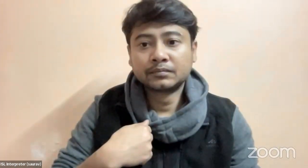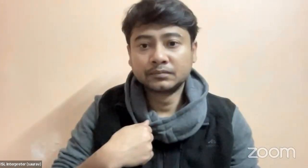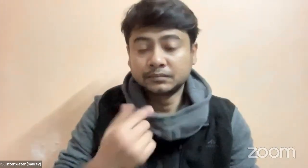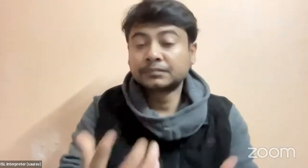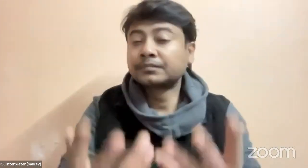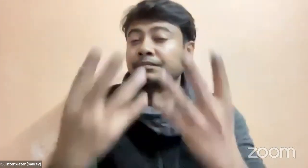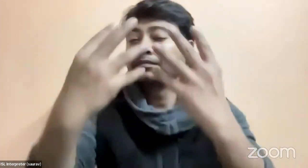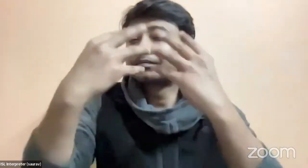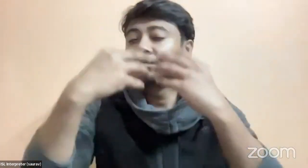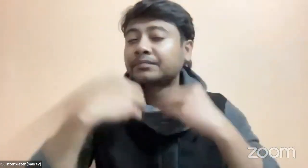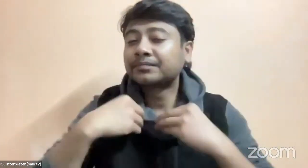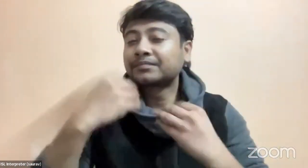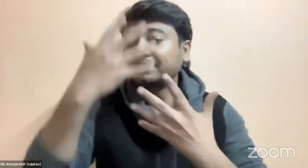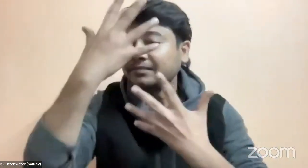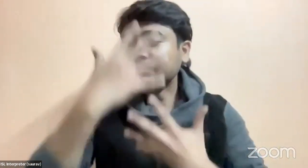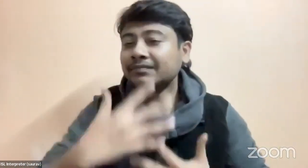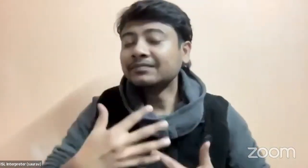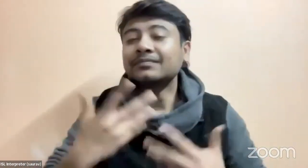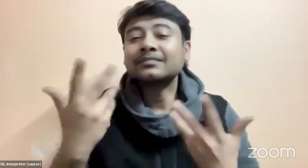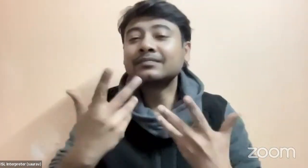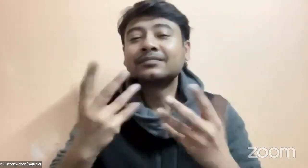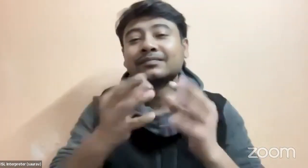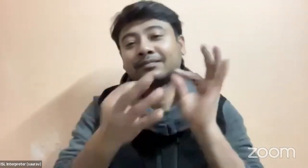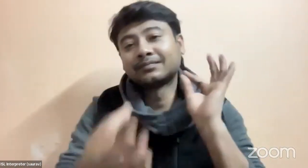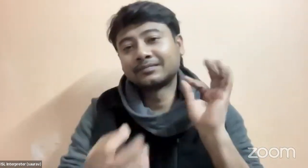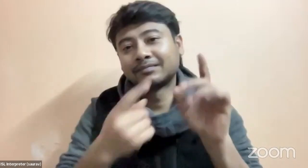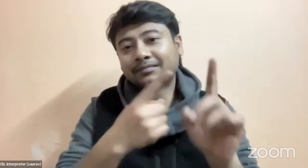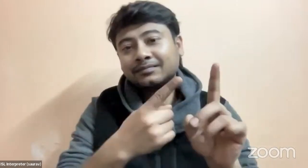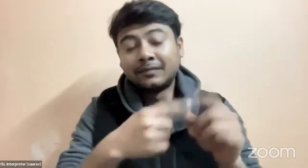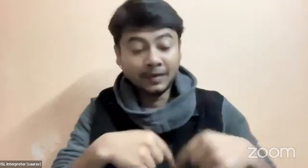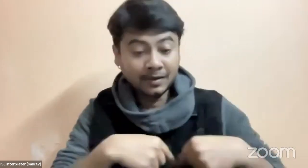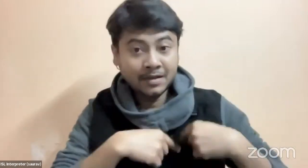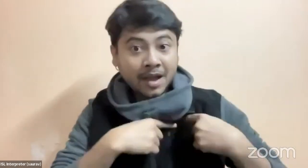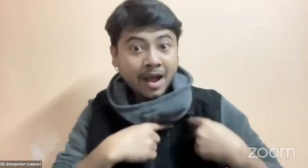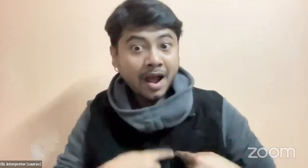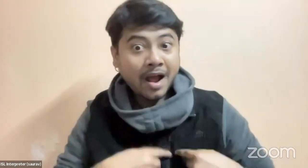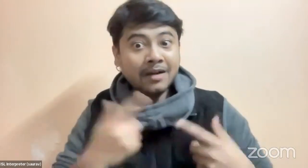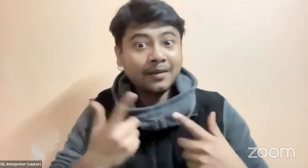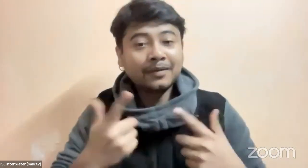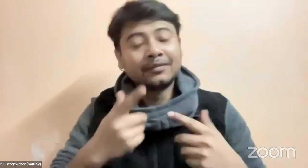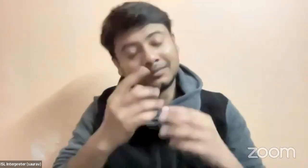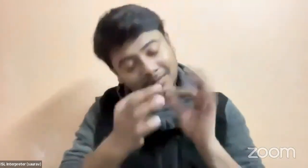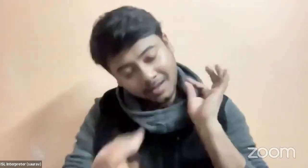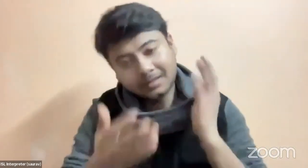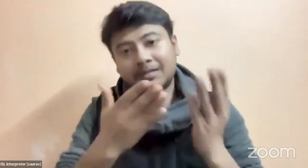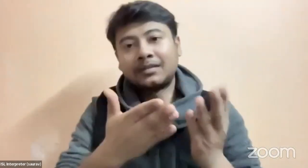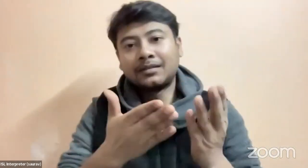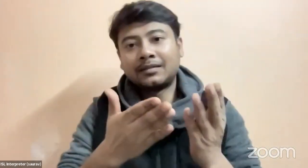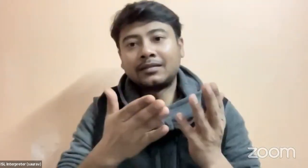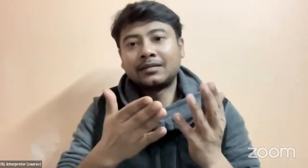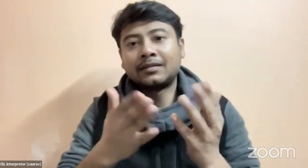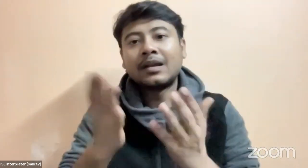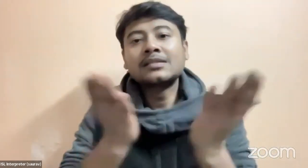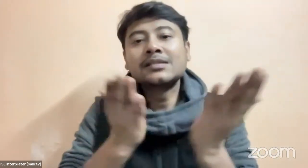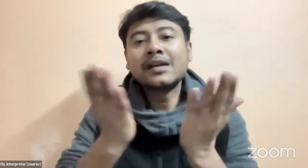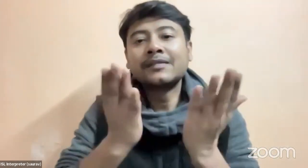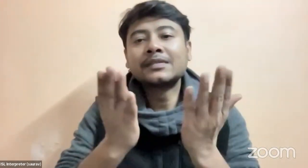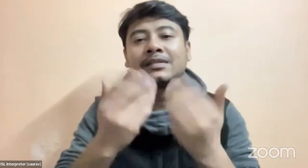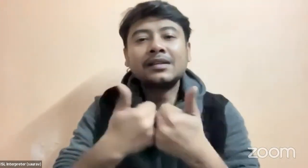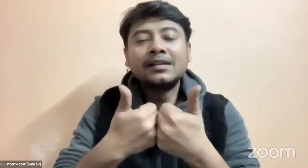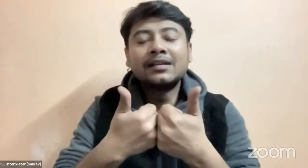RadhaRani. And I promise you that in the same golden avatar, in the same golden